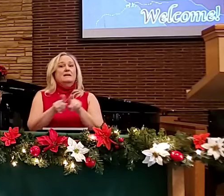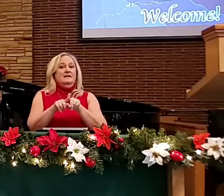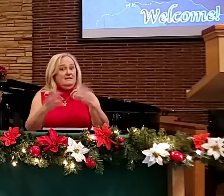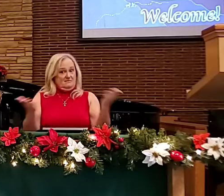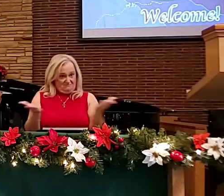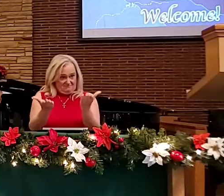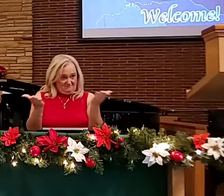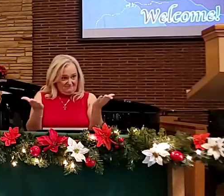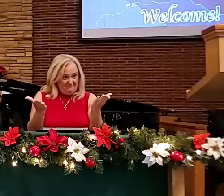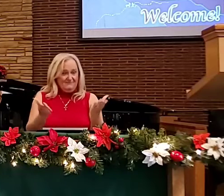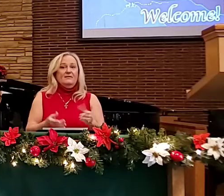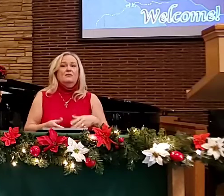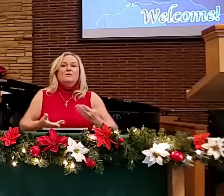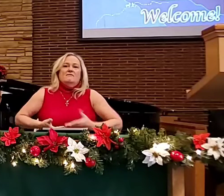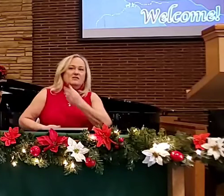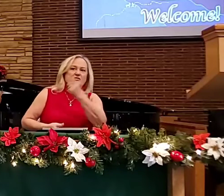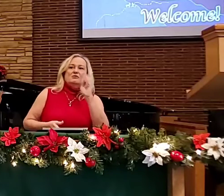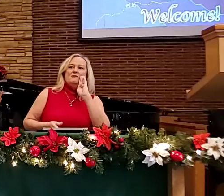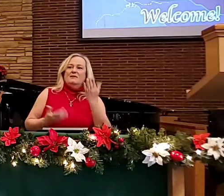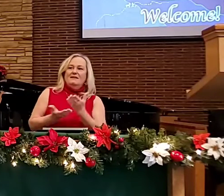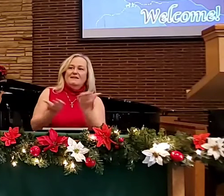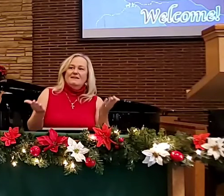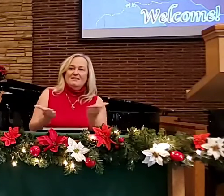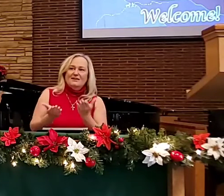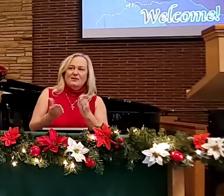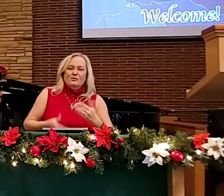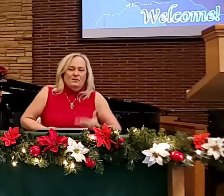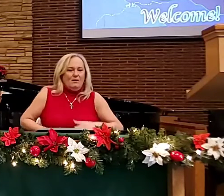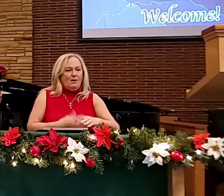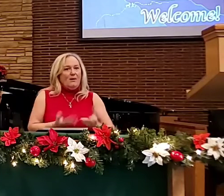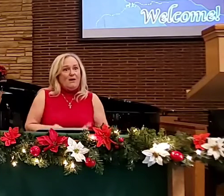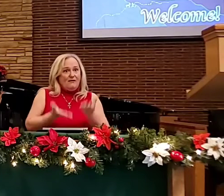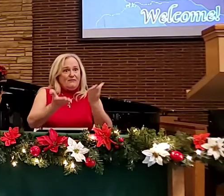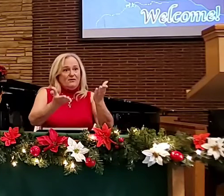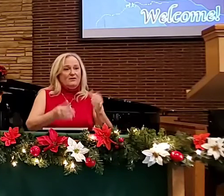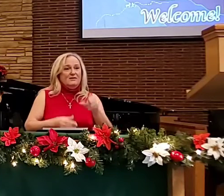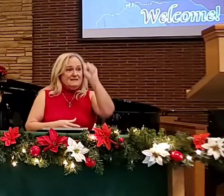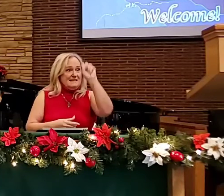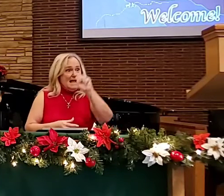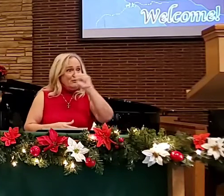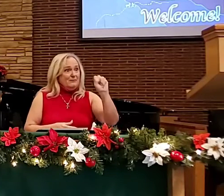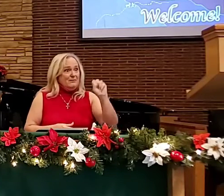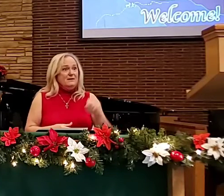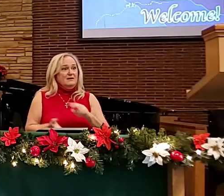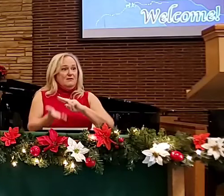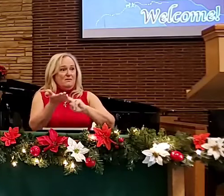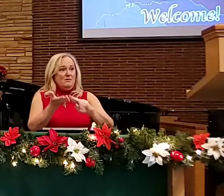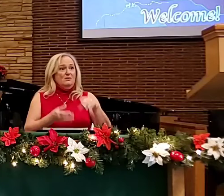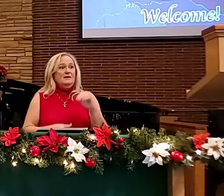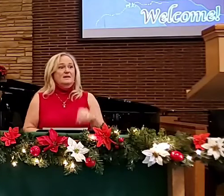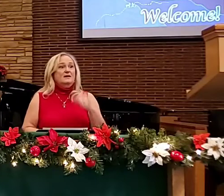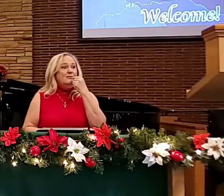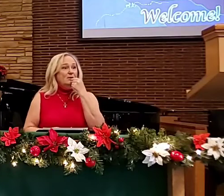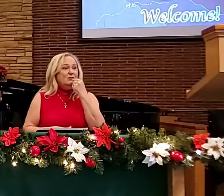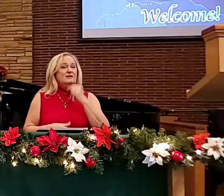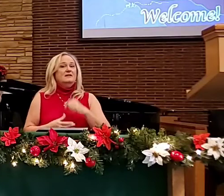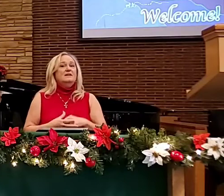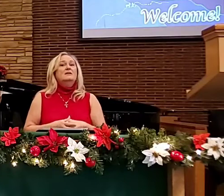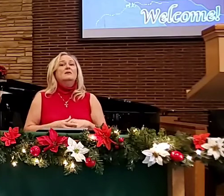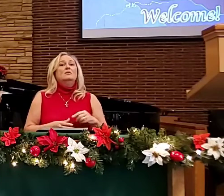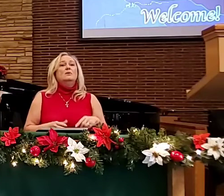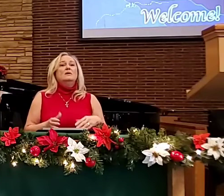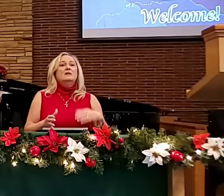here. And we invite you to be here. We will offer the sacrament of Holy Communion. And